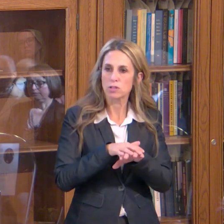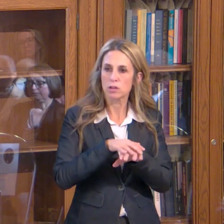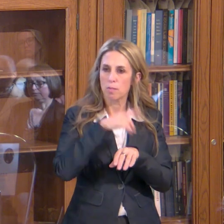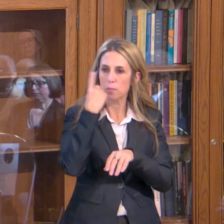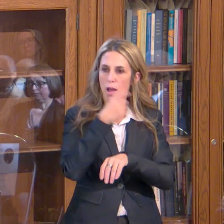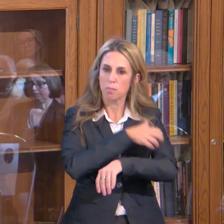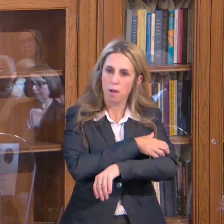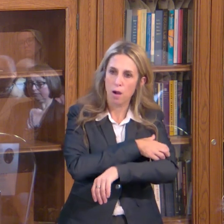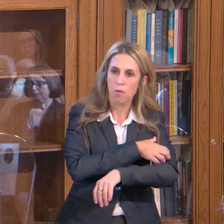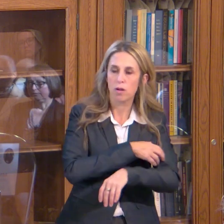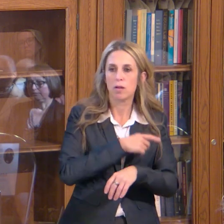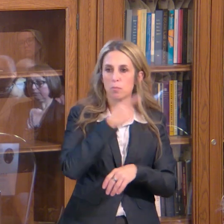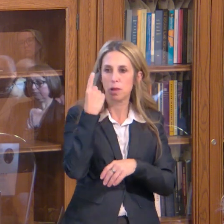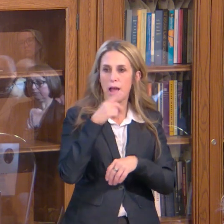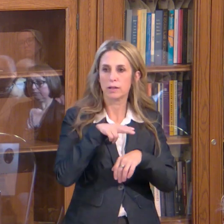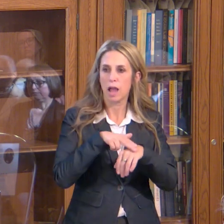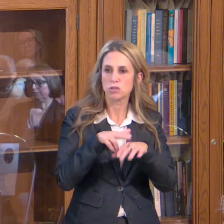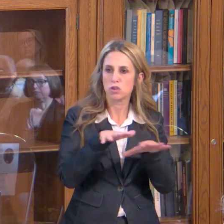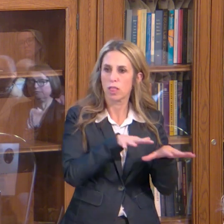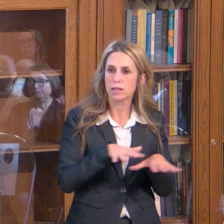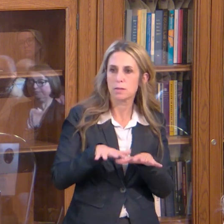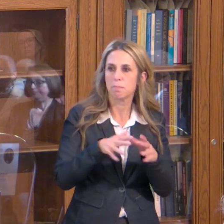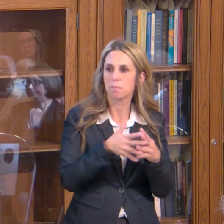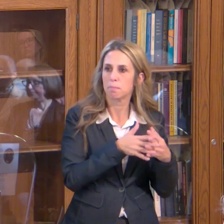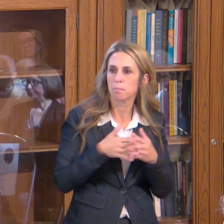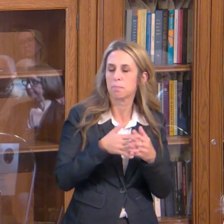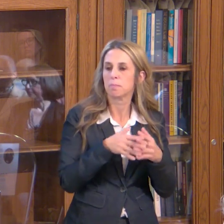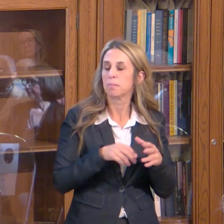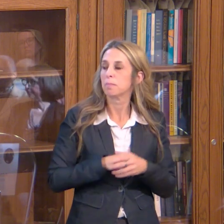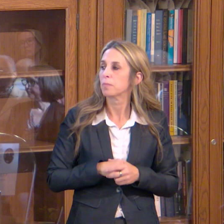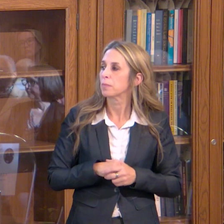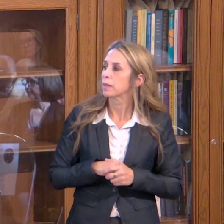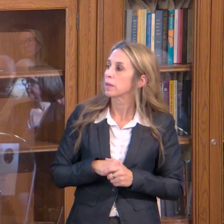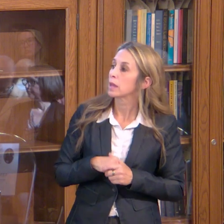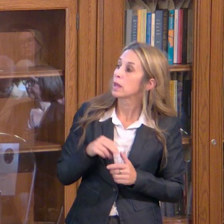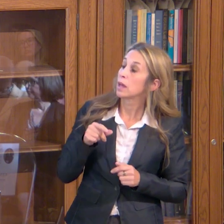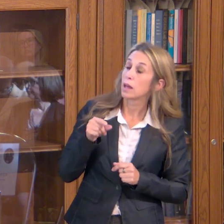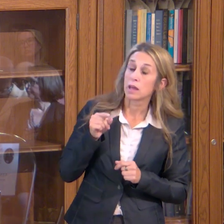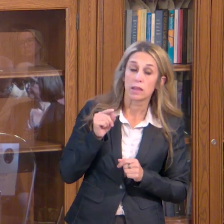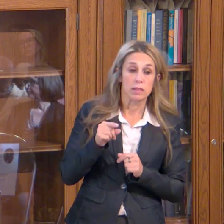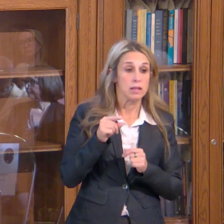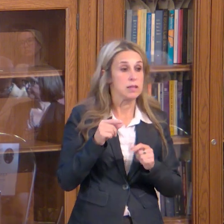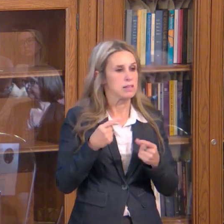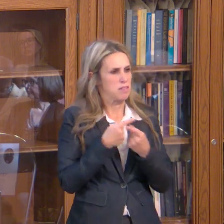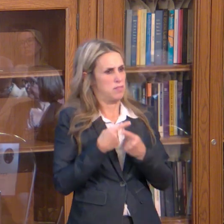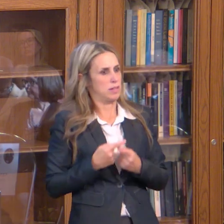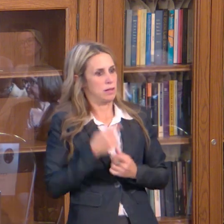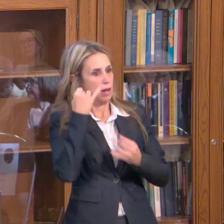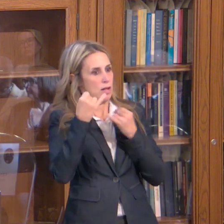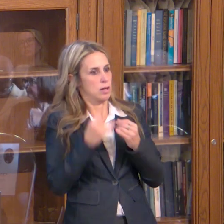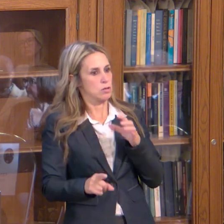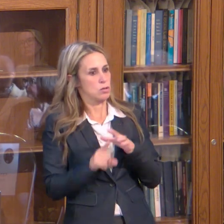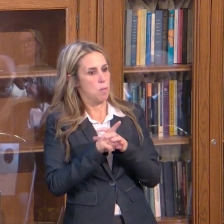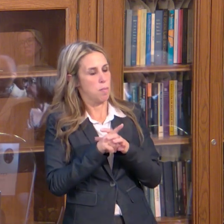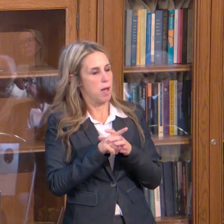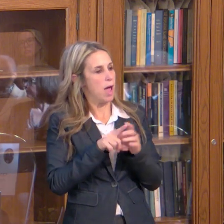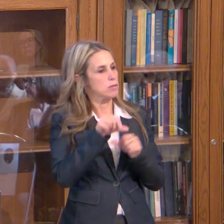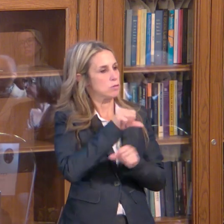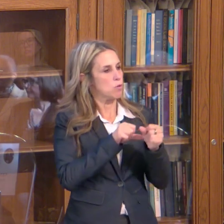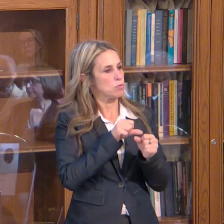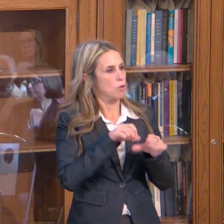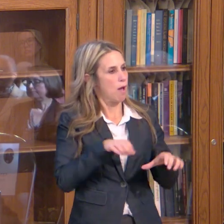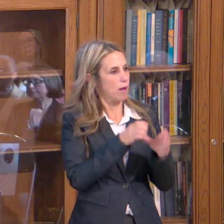power black nationalism and these conflicting ideas show up in the voices of social activists but